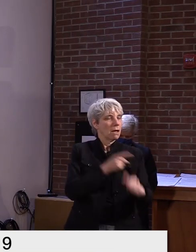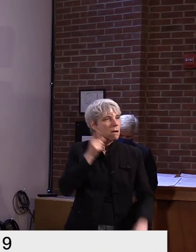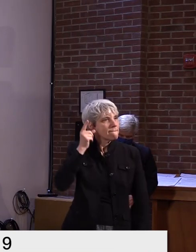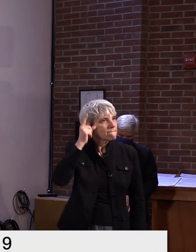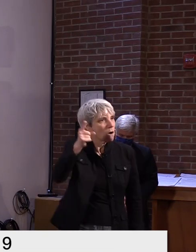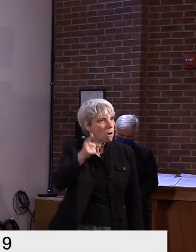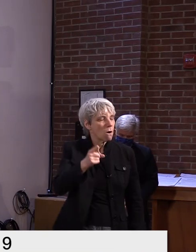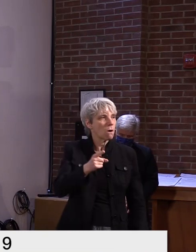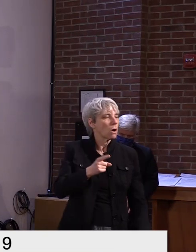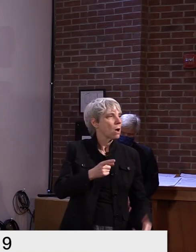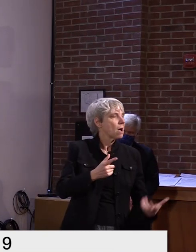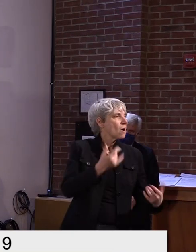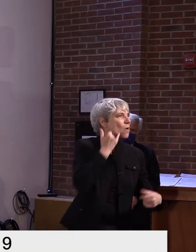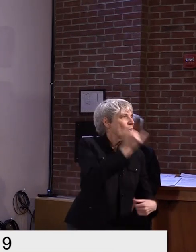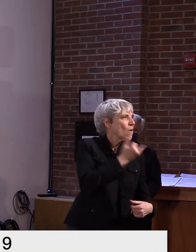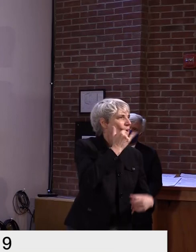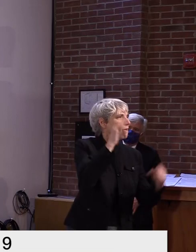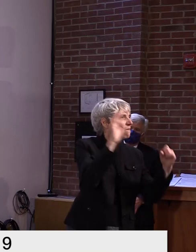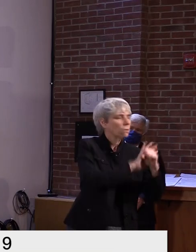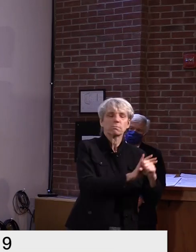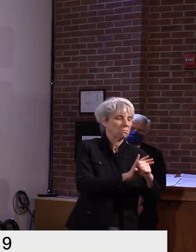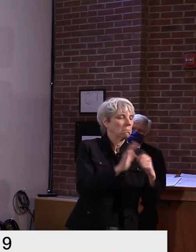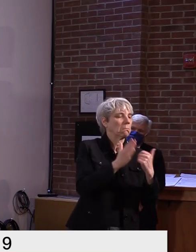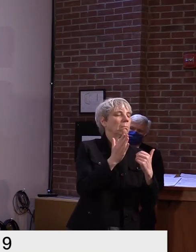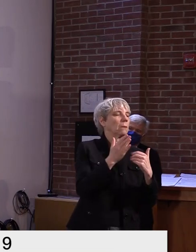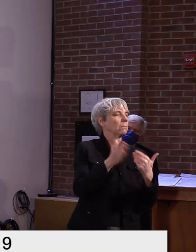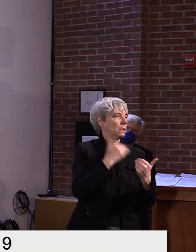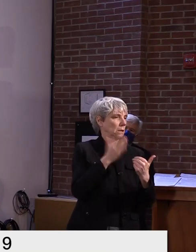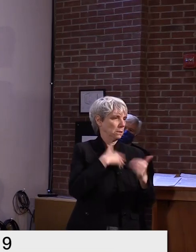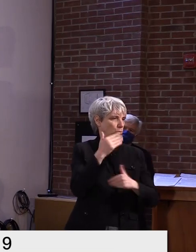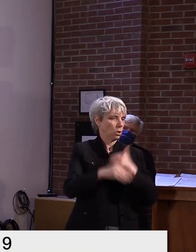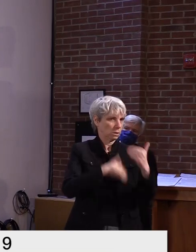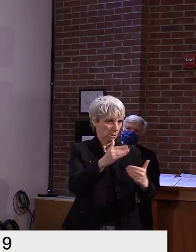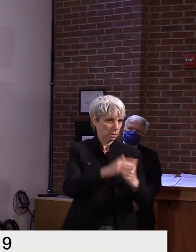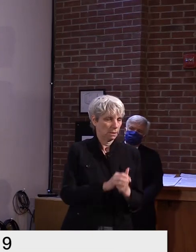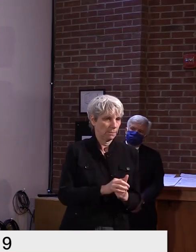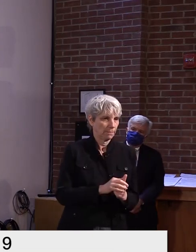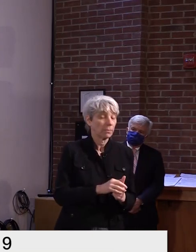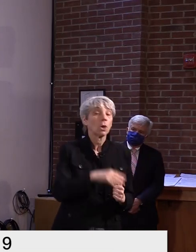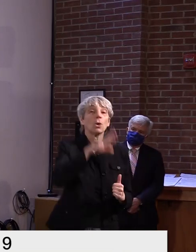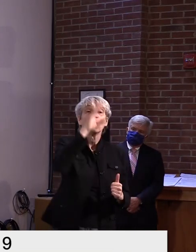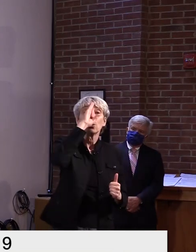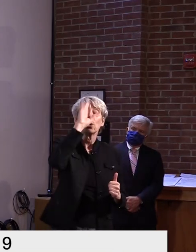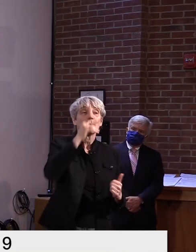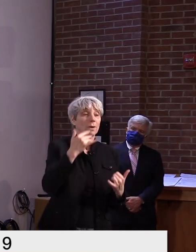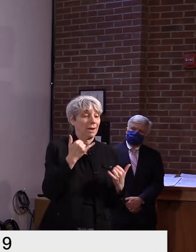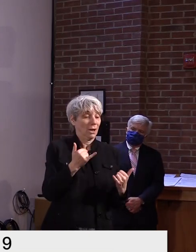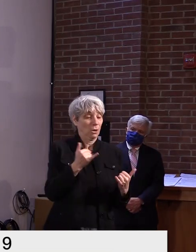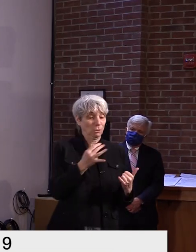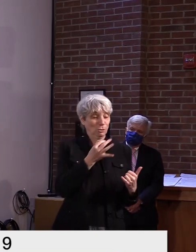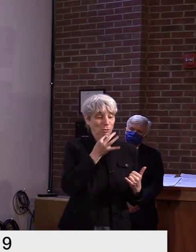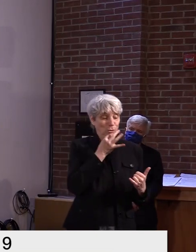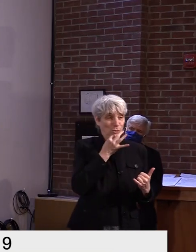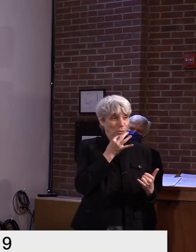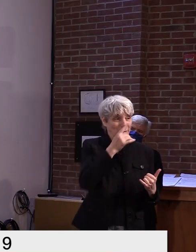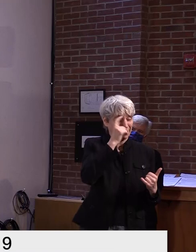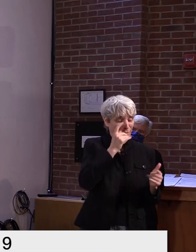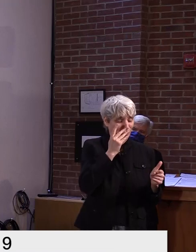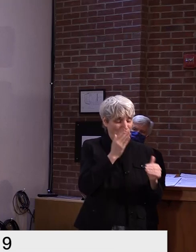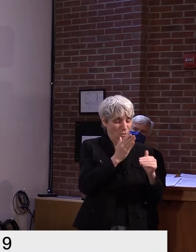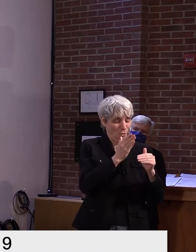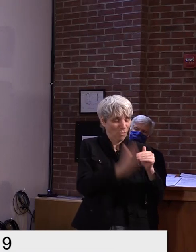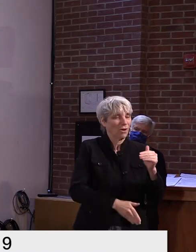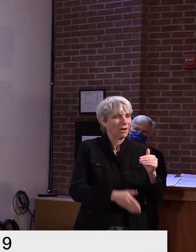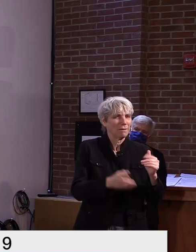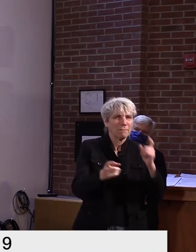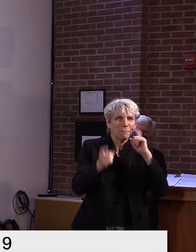also focused on the usual seasonal transitions. We're beginning to notice the early achievers of those leaves that are starting to bear their